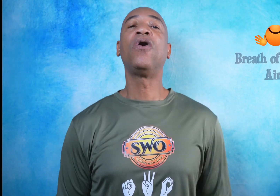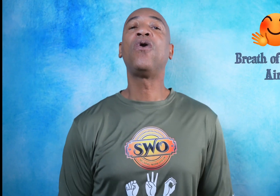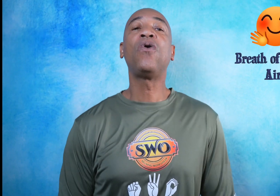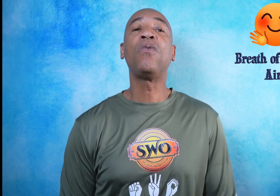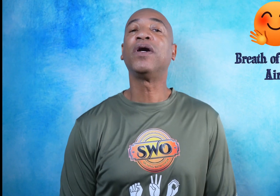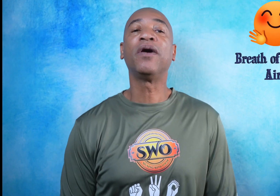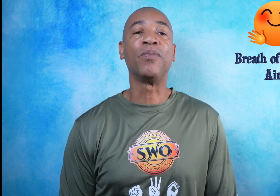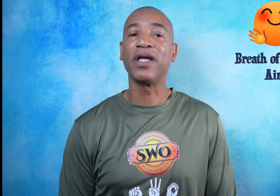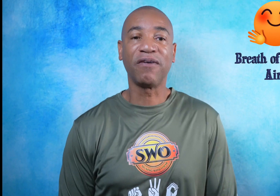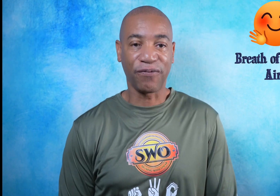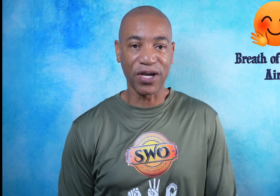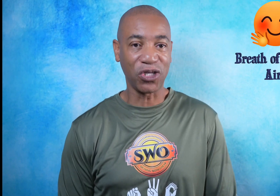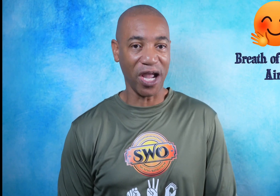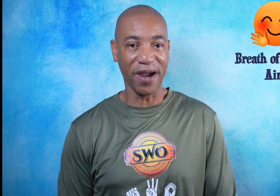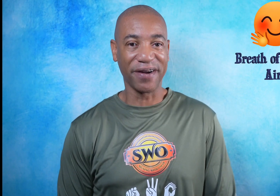Oh, what a breath of fresh air.